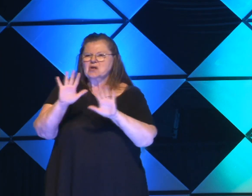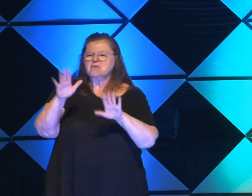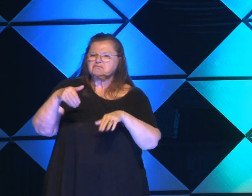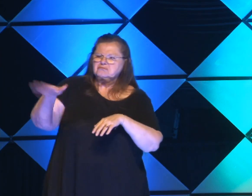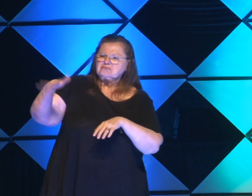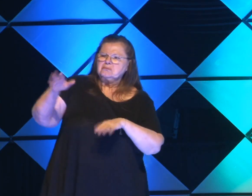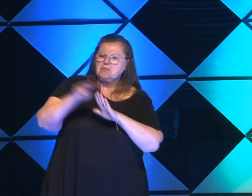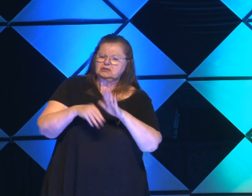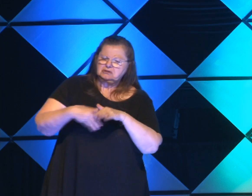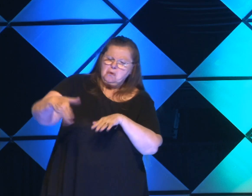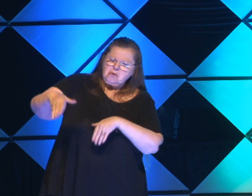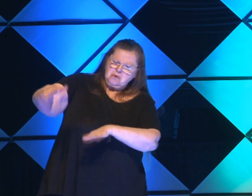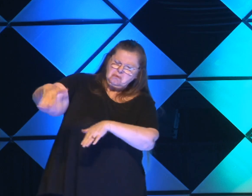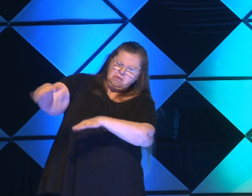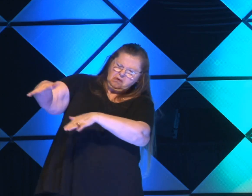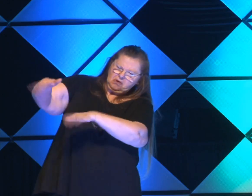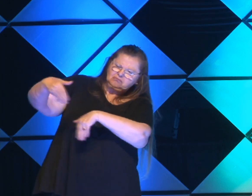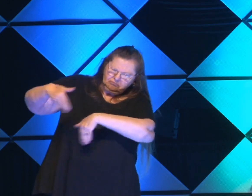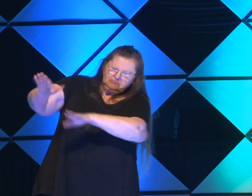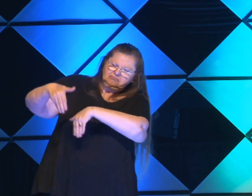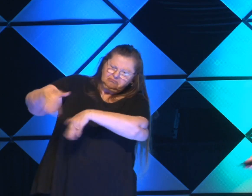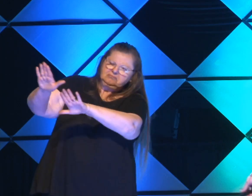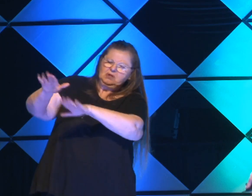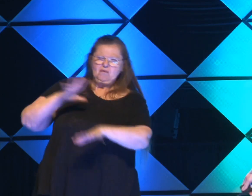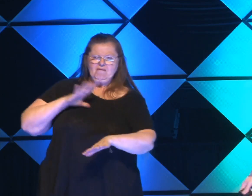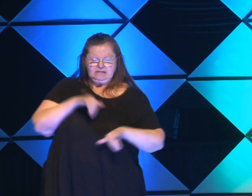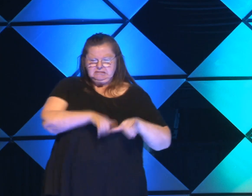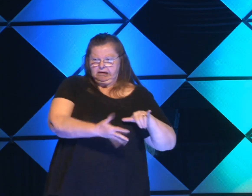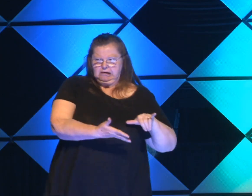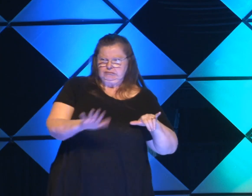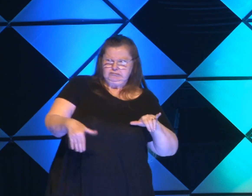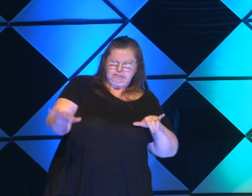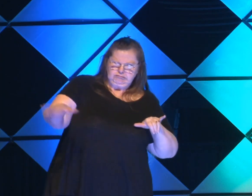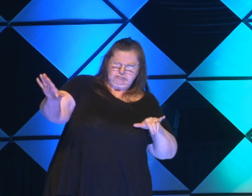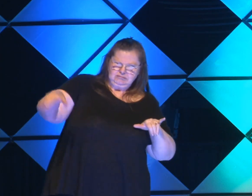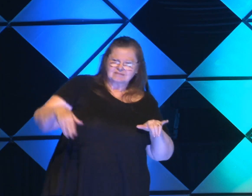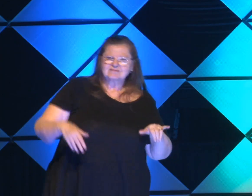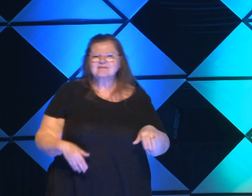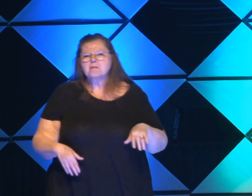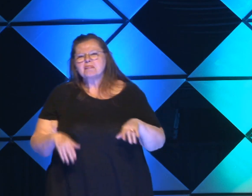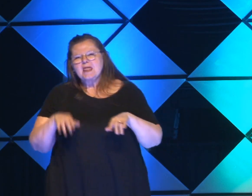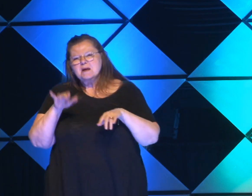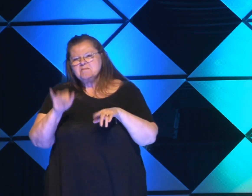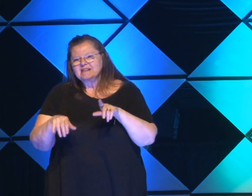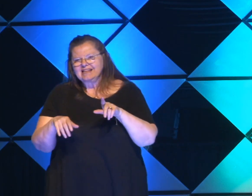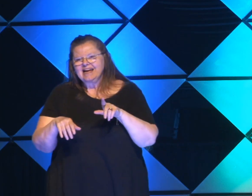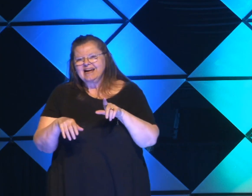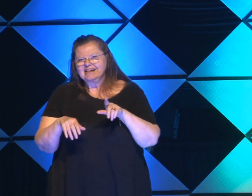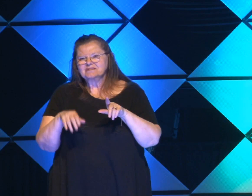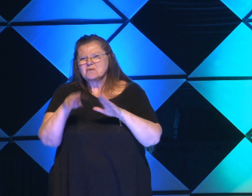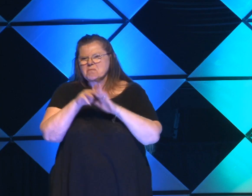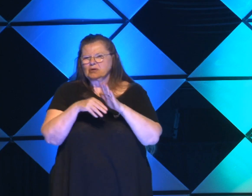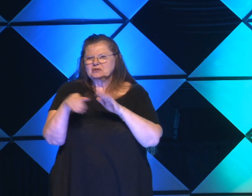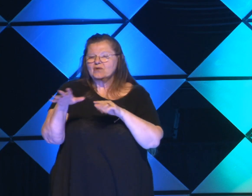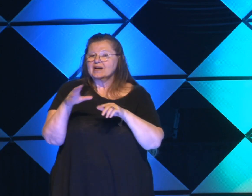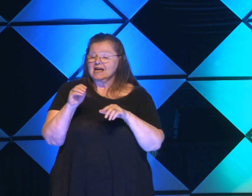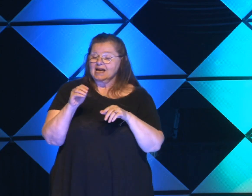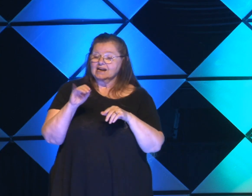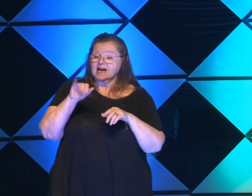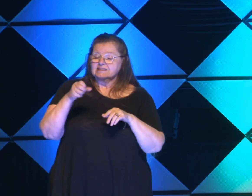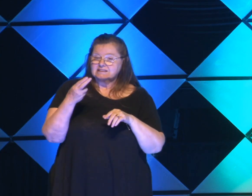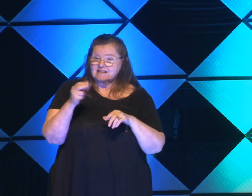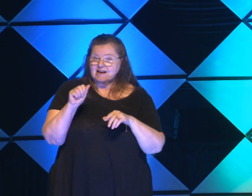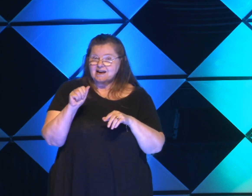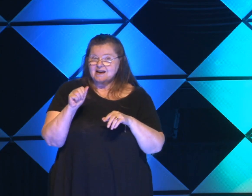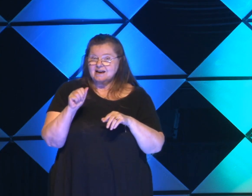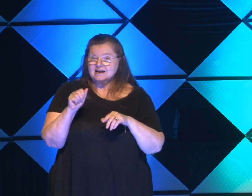ahead. Get on up there, Moses. We're fine. We'll stay down here. Right? We see in the call of Isaiah, if you're familiar